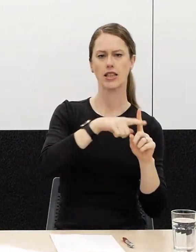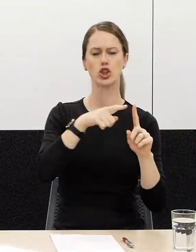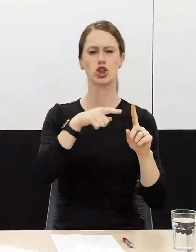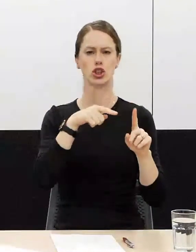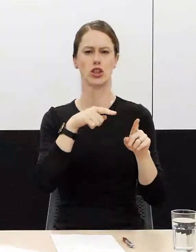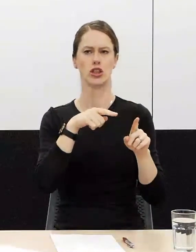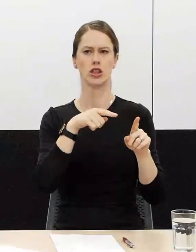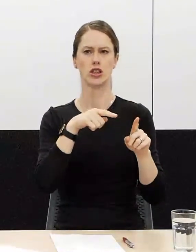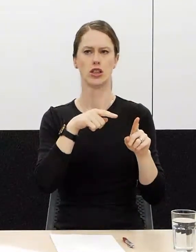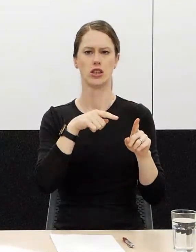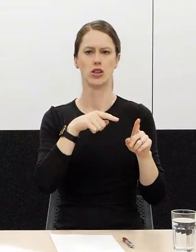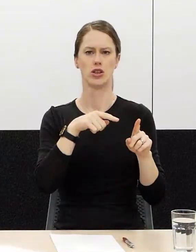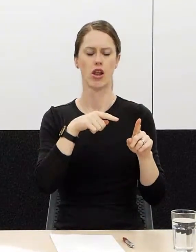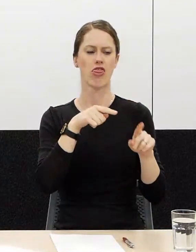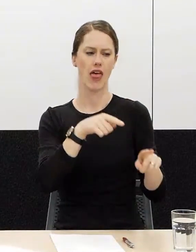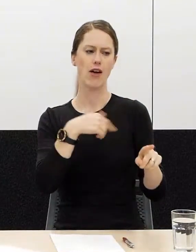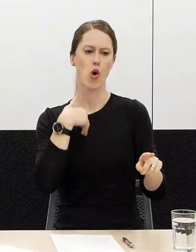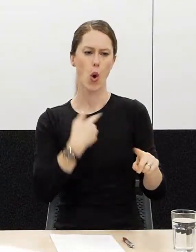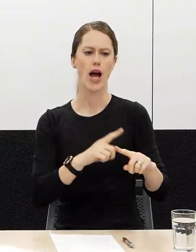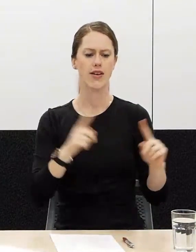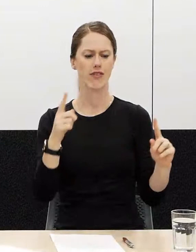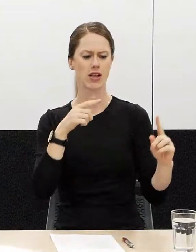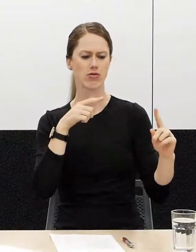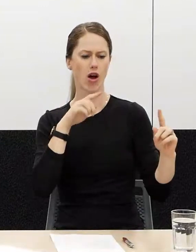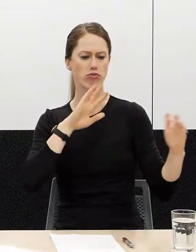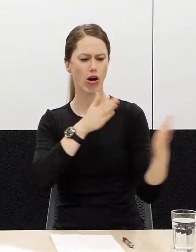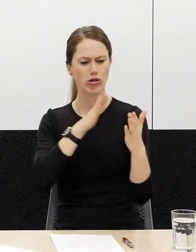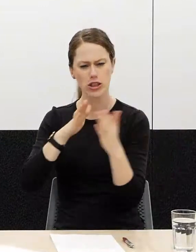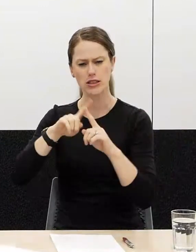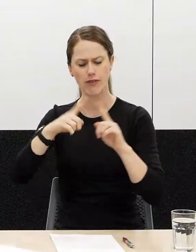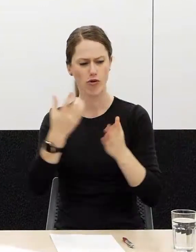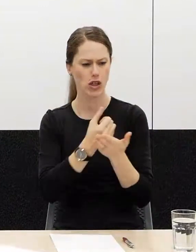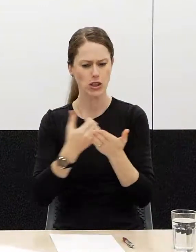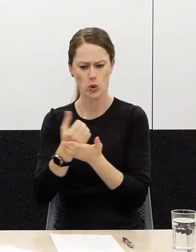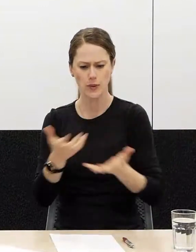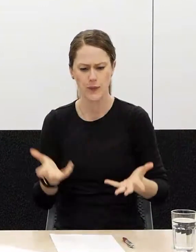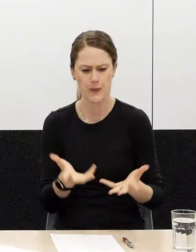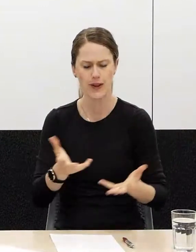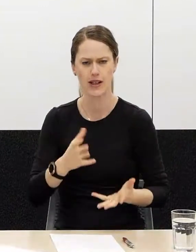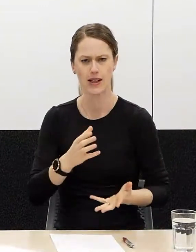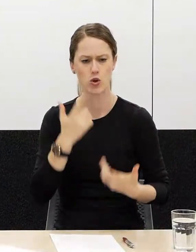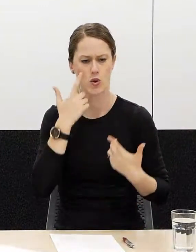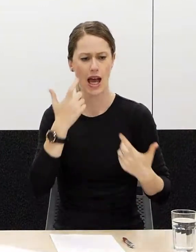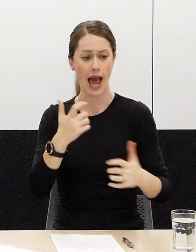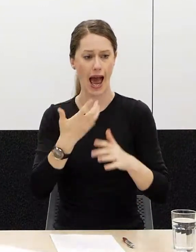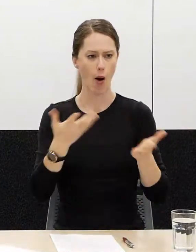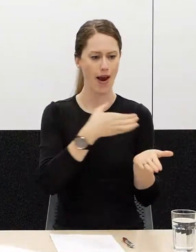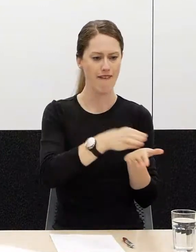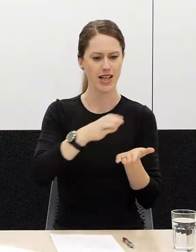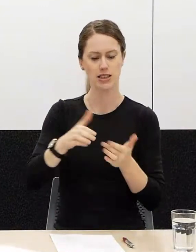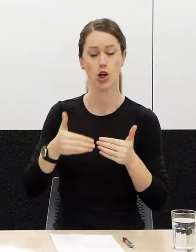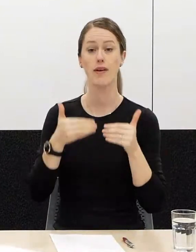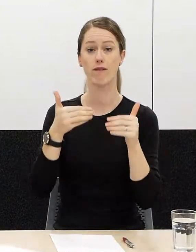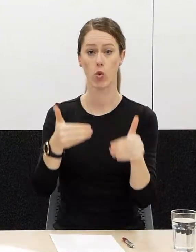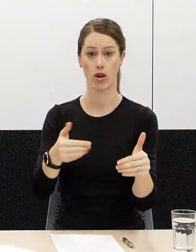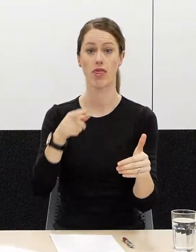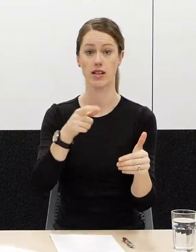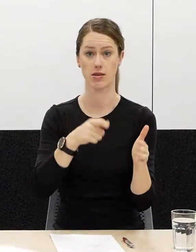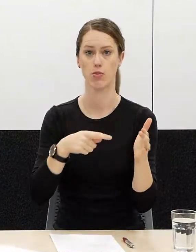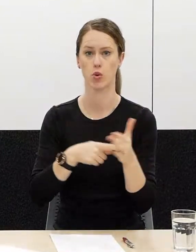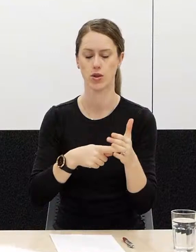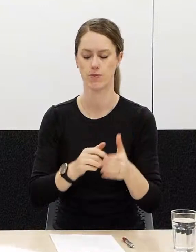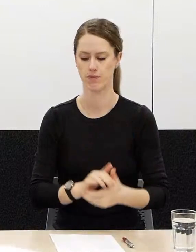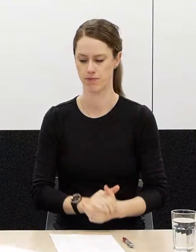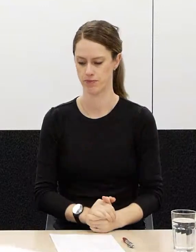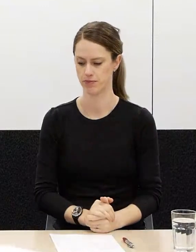are different levels of advantage, and they require different approaches and resources to drive that care. So how we invest going forward is going to be really